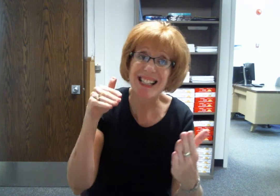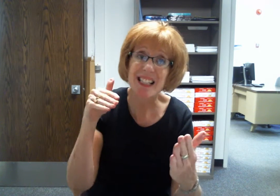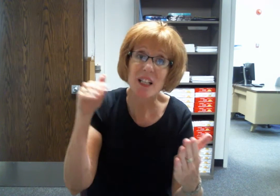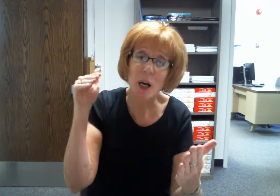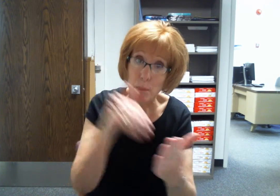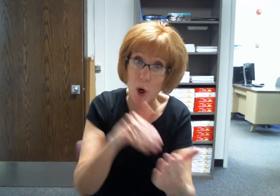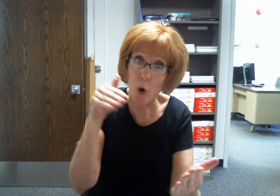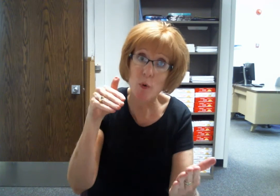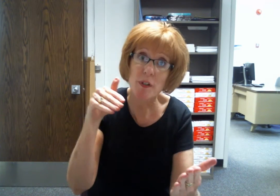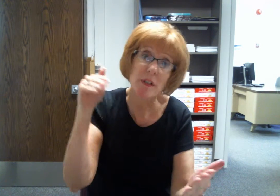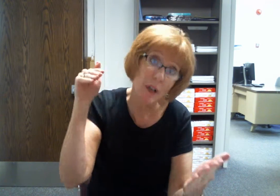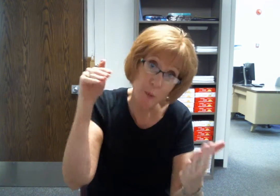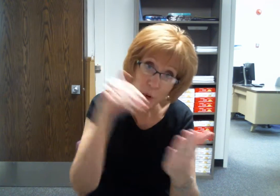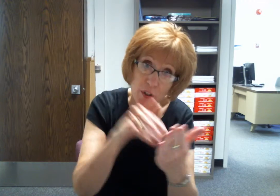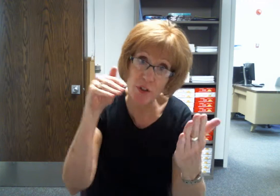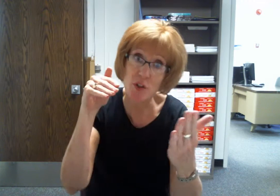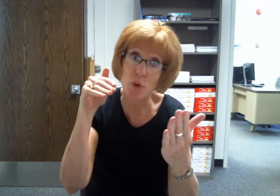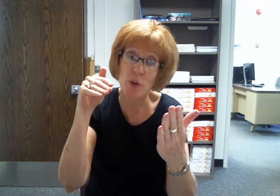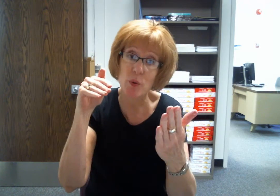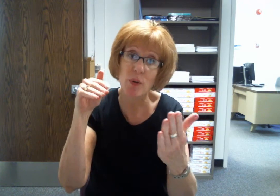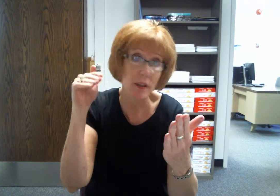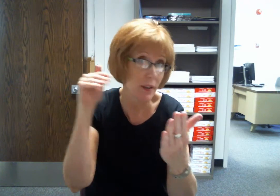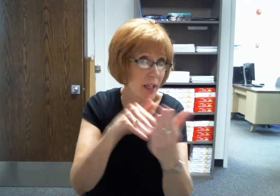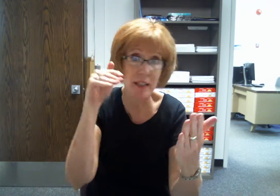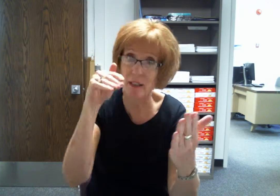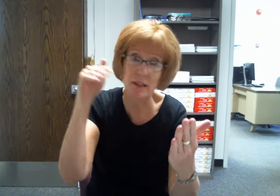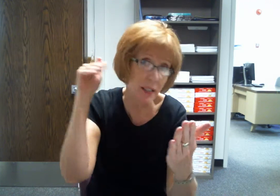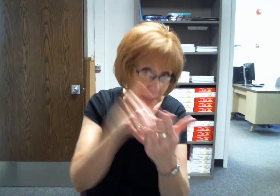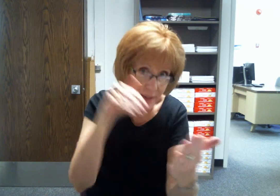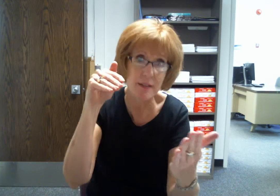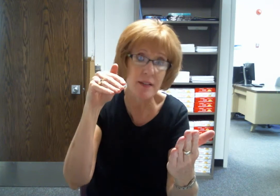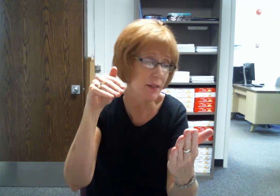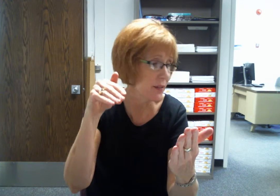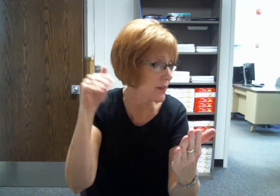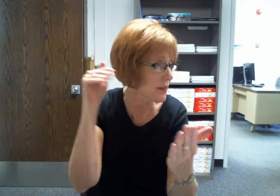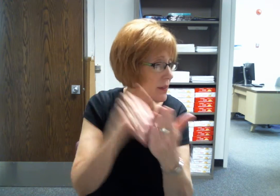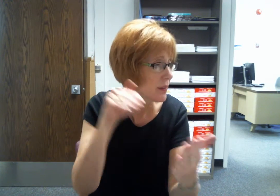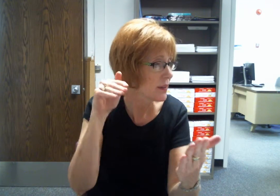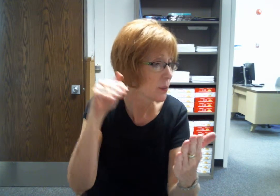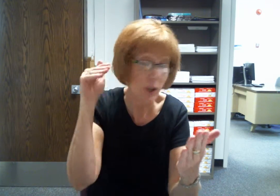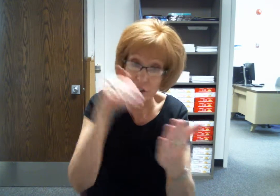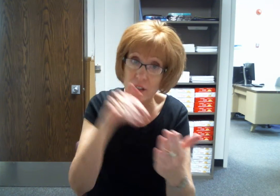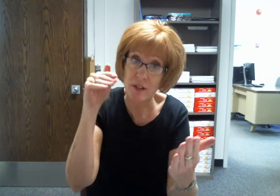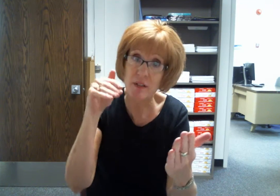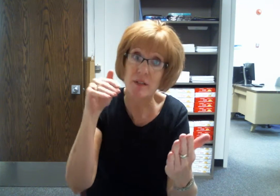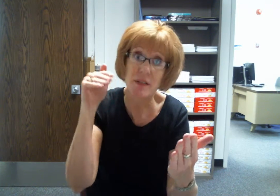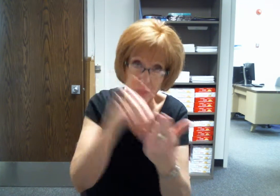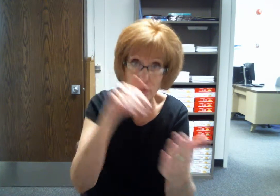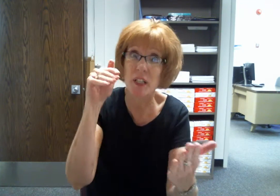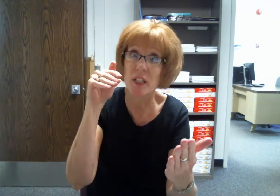Against, opposed, I'm going to sue you, anything like that is this. Prejudice,